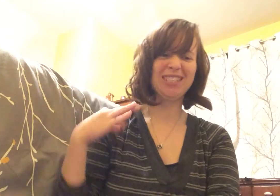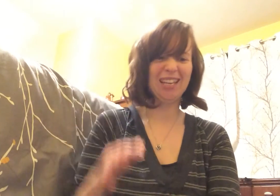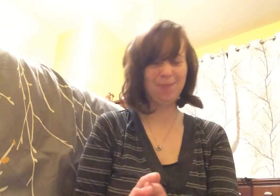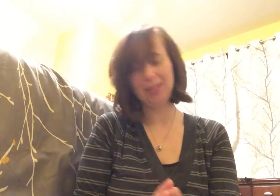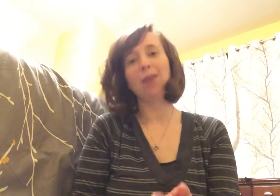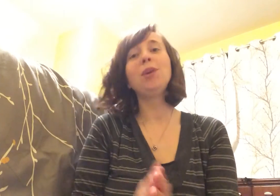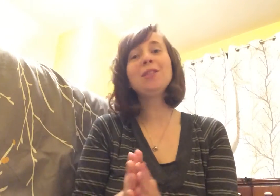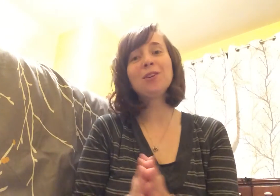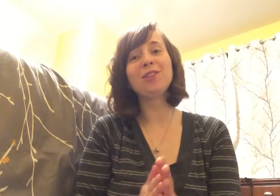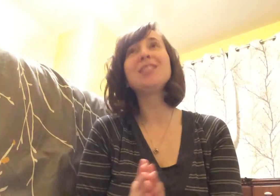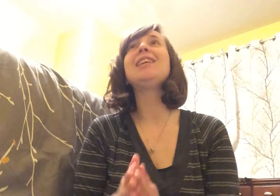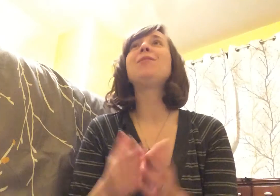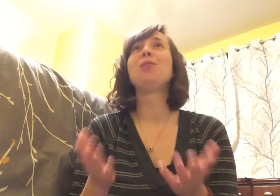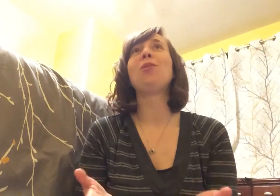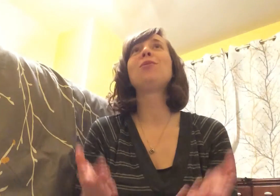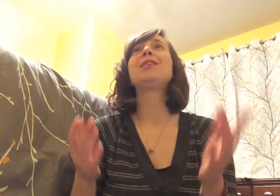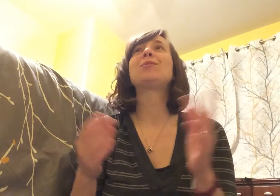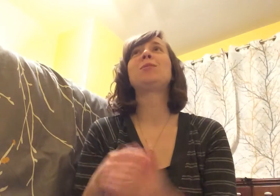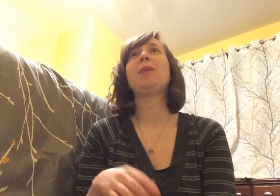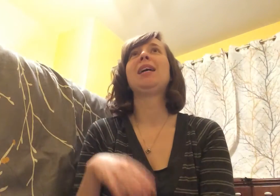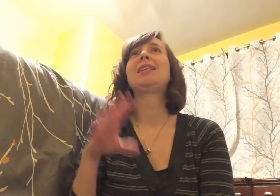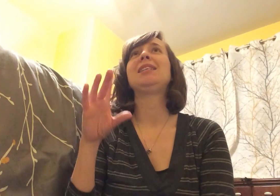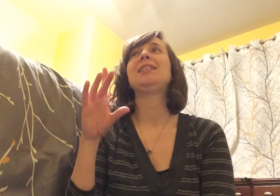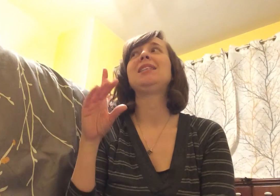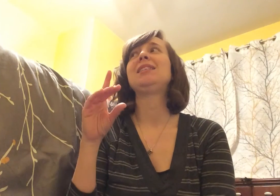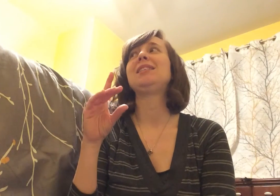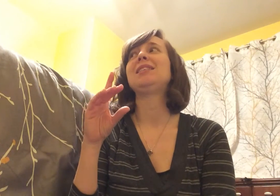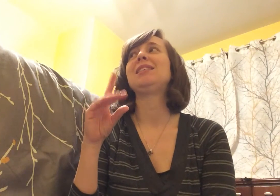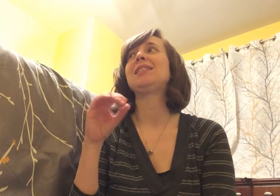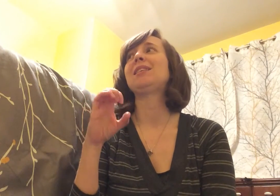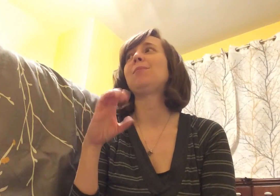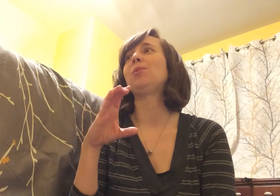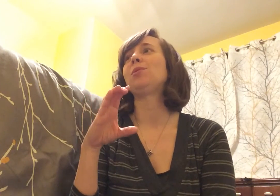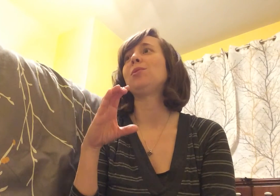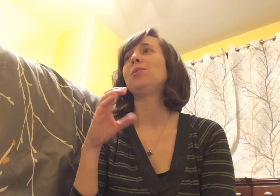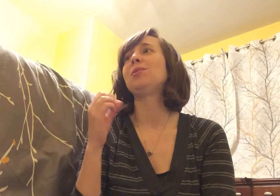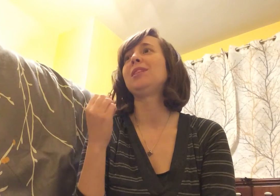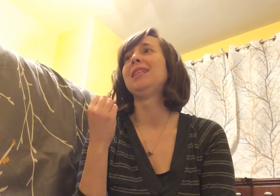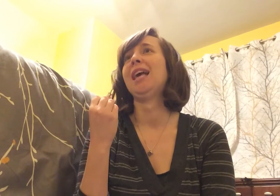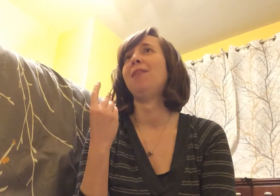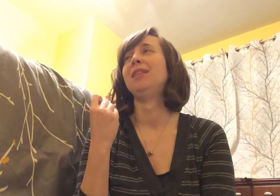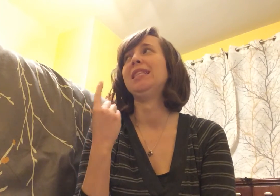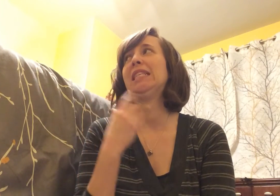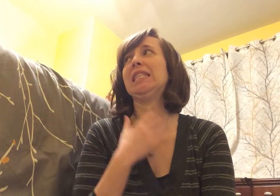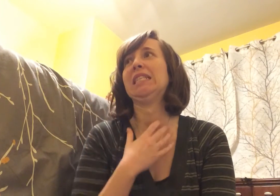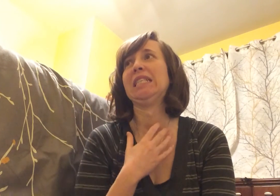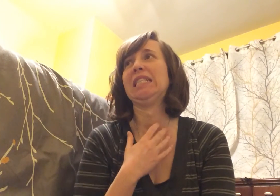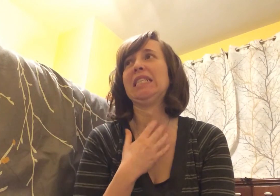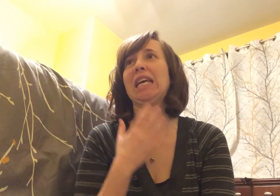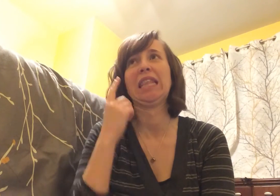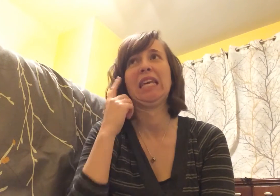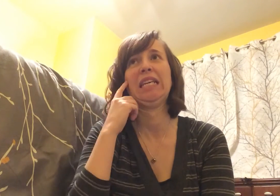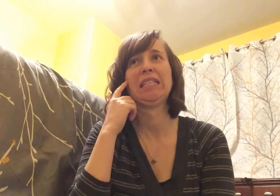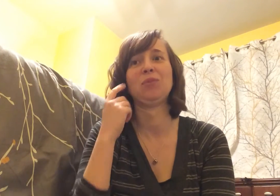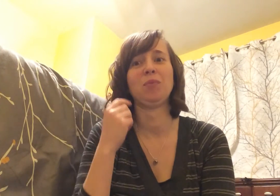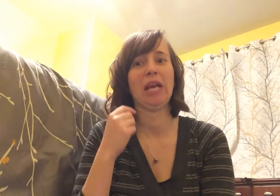time! We learned, even though this was back in December 11th, I think, when we